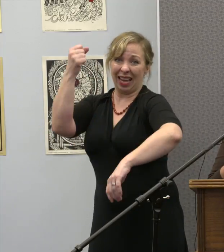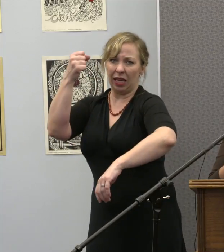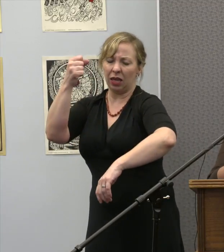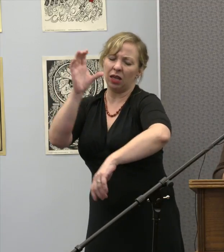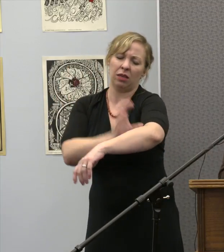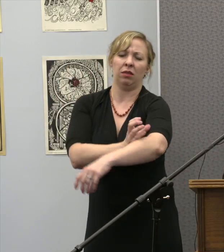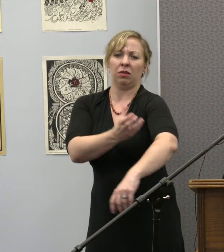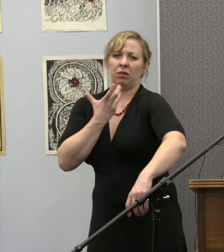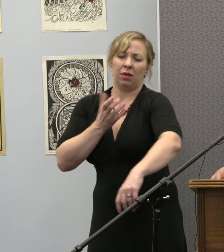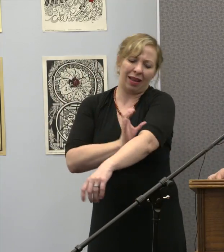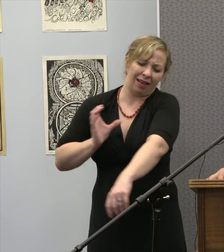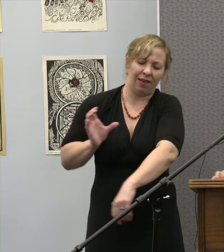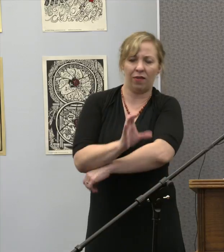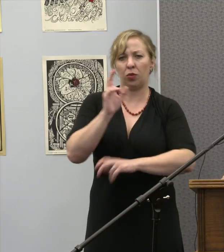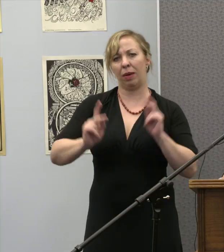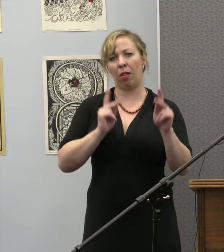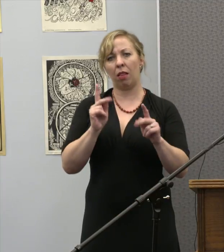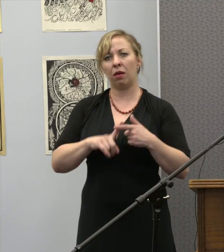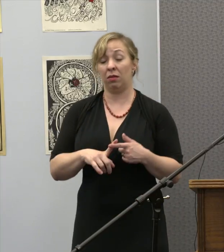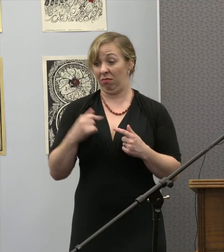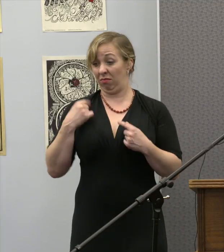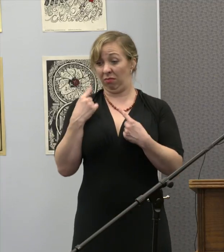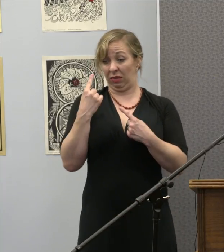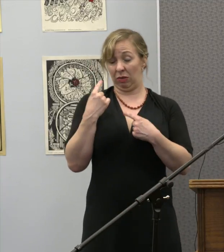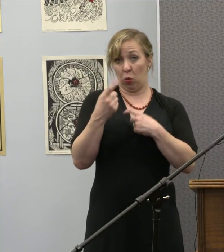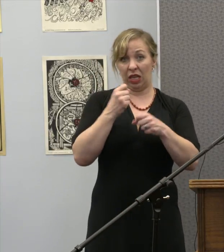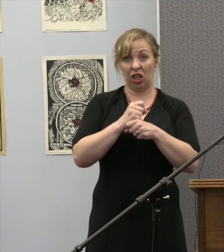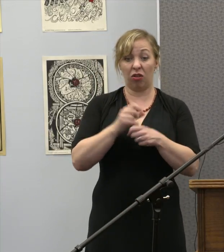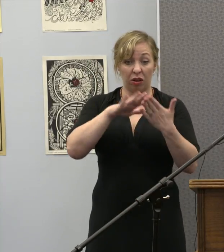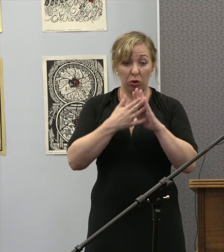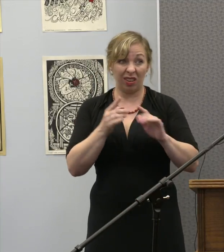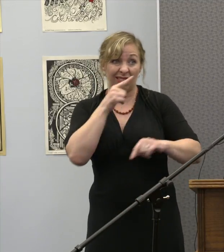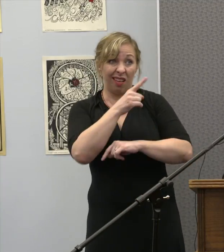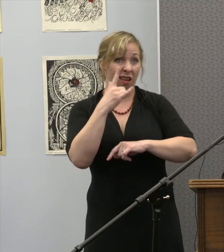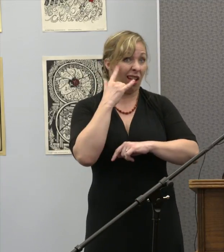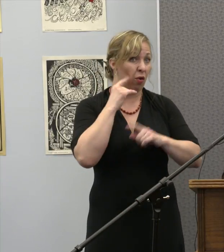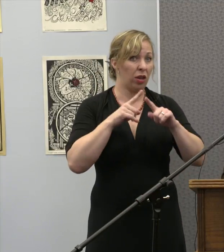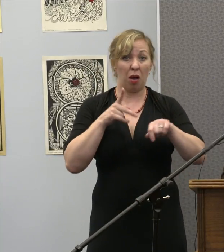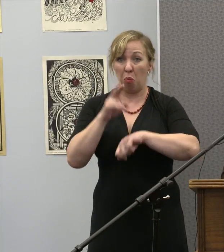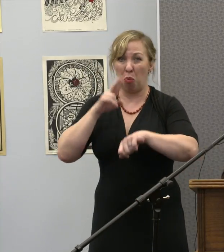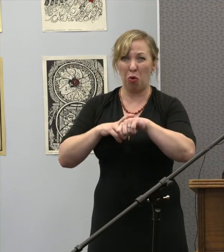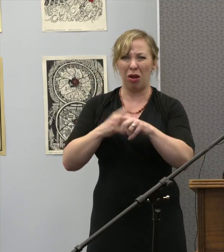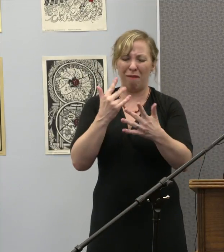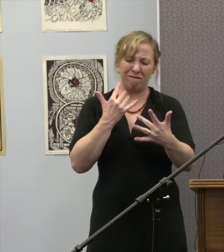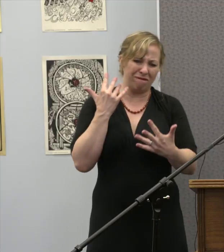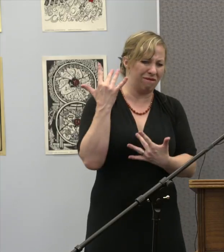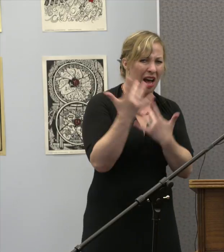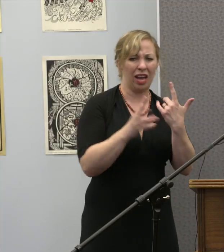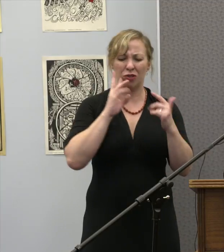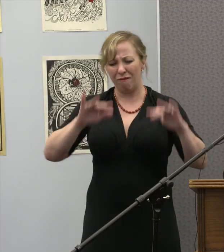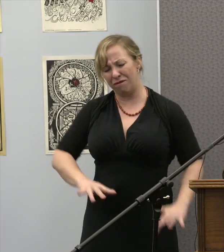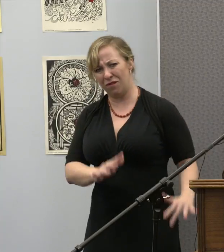in the hands of the people. In the past year, communities from California to Puerto Rico have been rocked by fires, floods, and